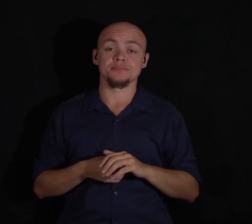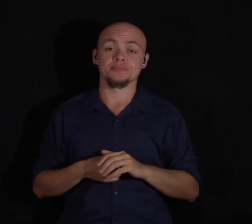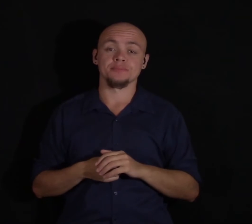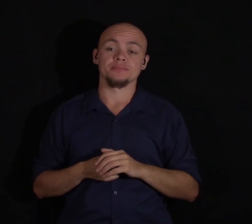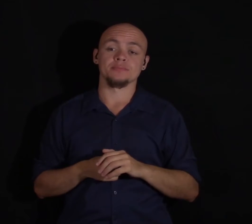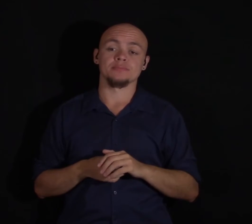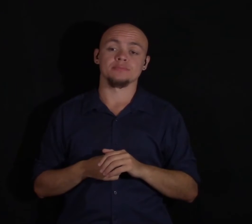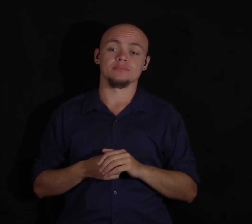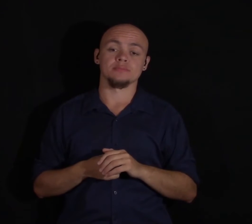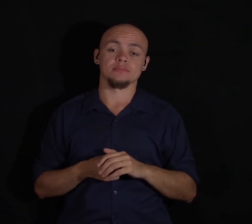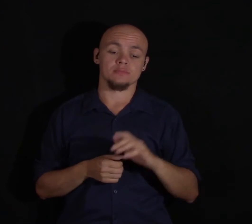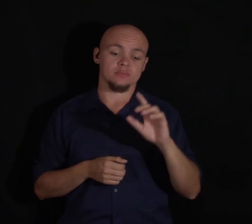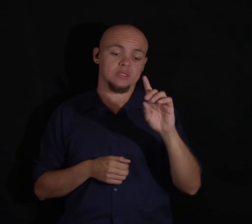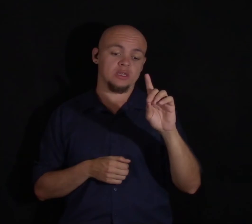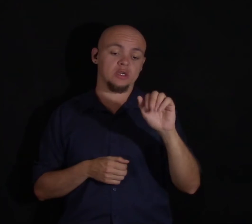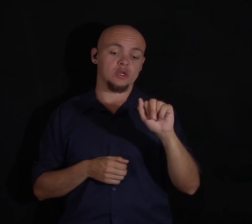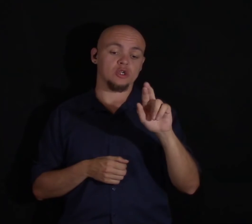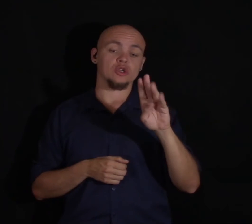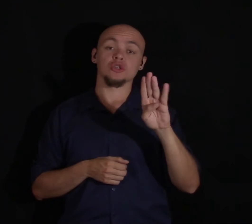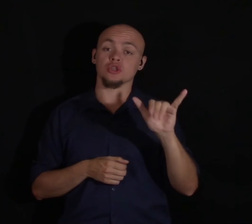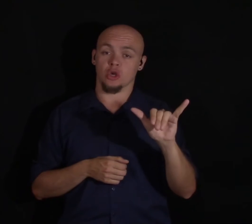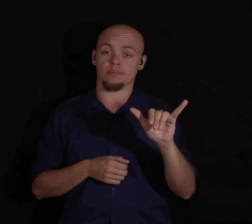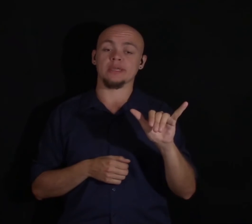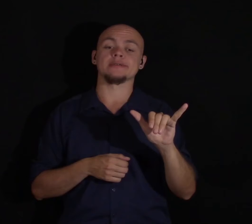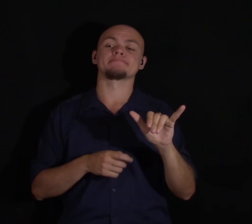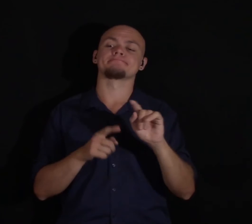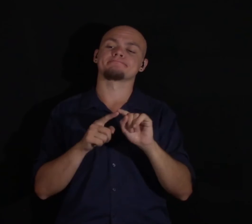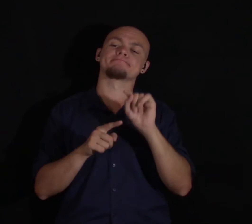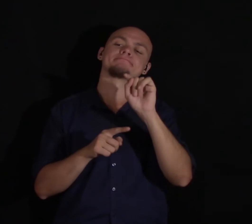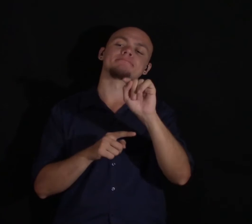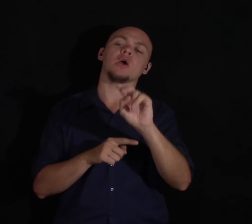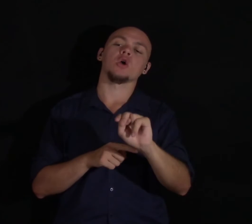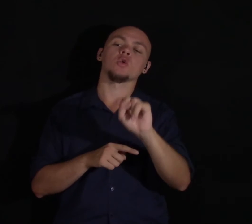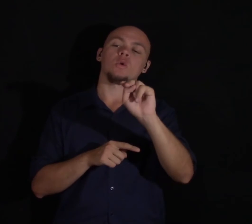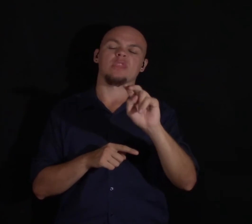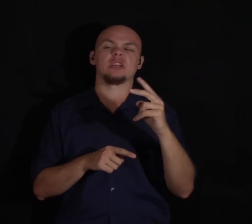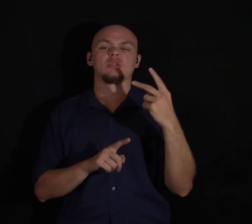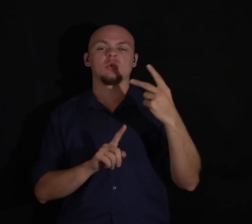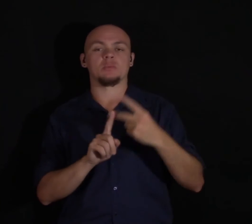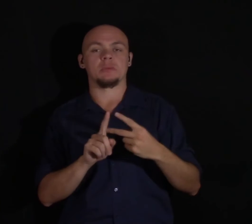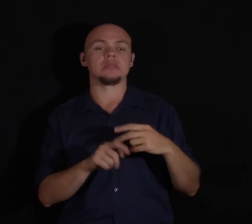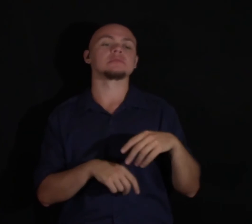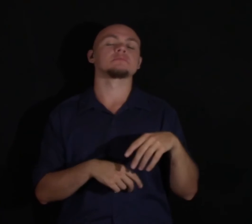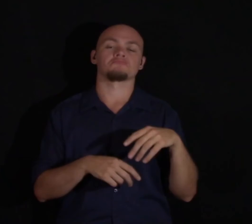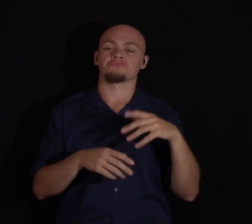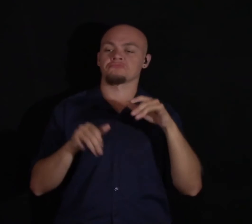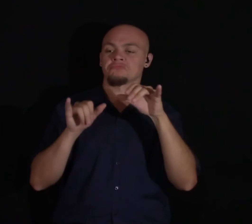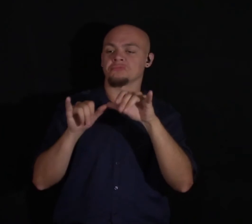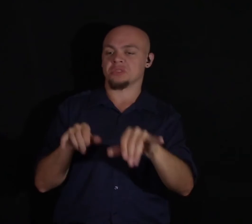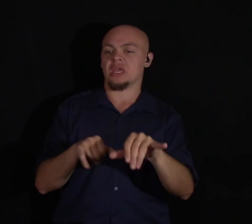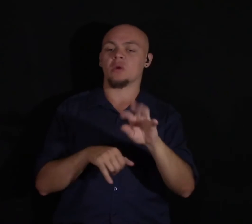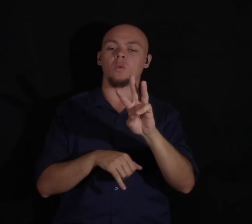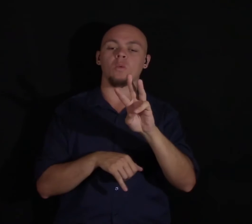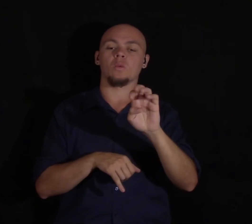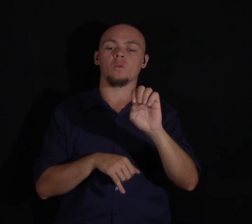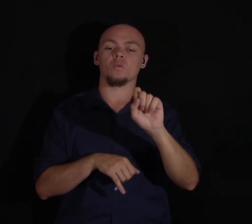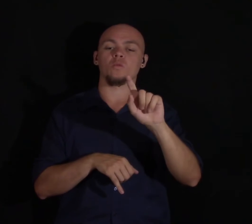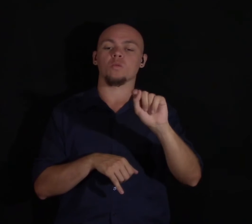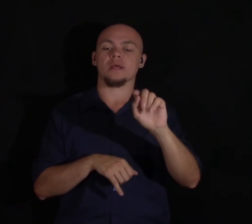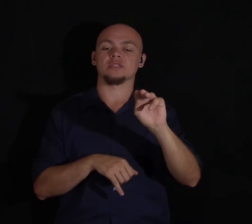From Derby, still journeying northwards, we passed 2 months in Cumberland and Westmoreland. I could now almost fancy myself